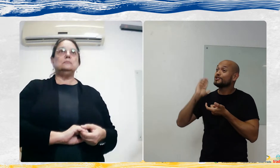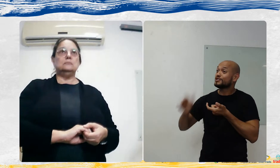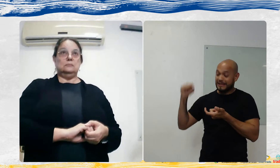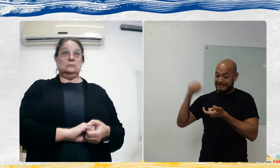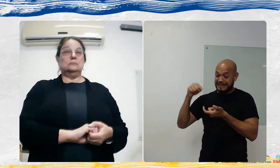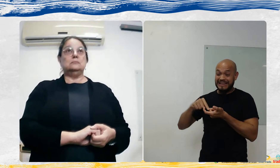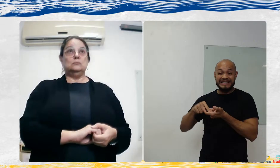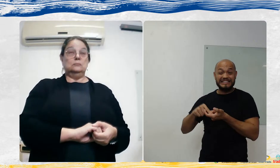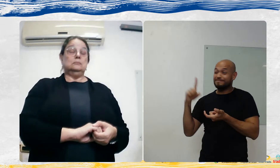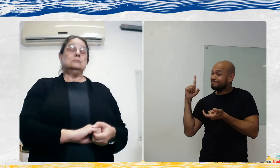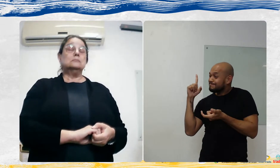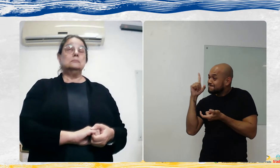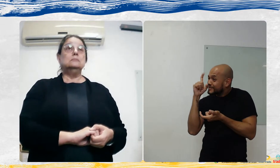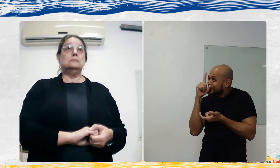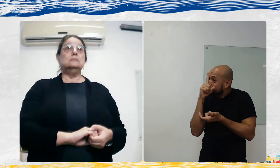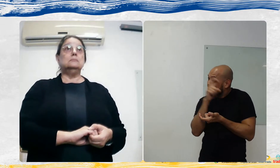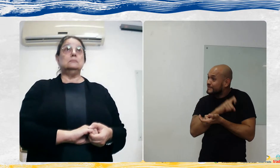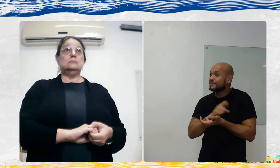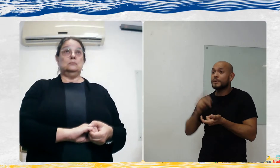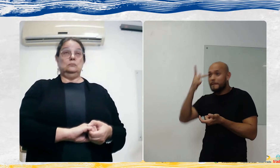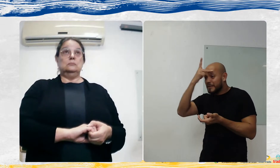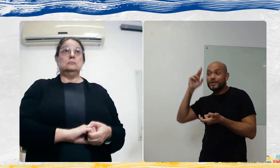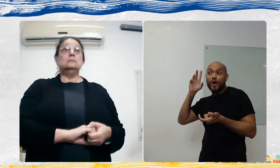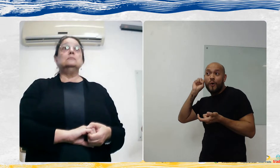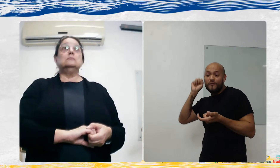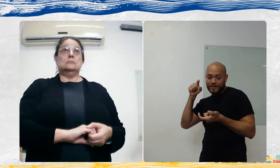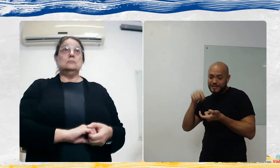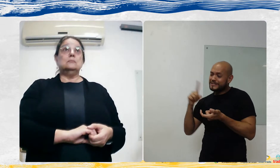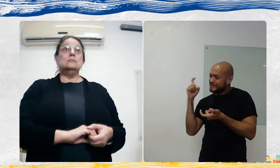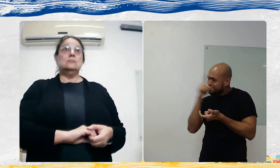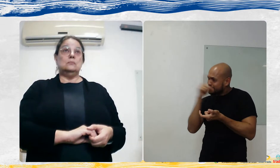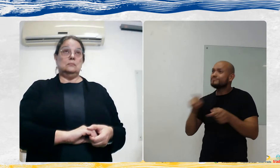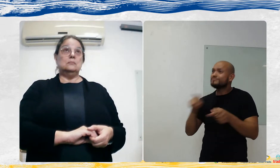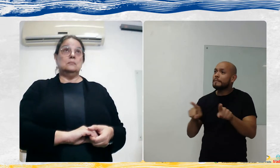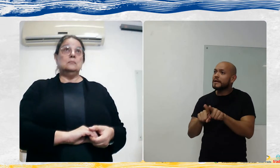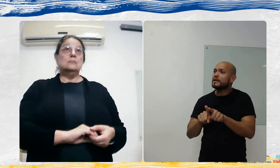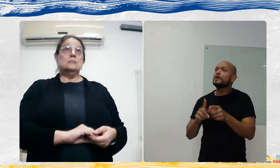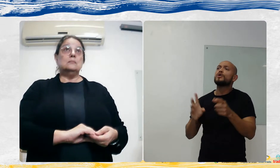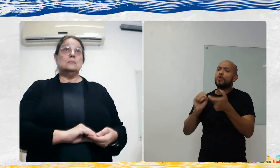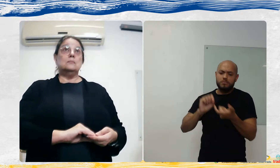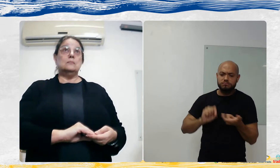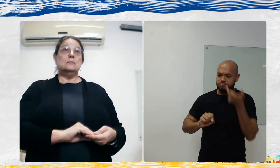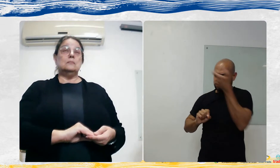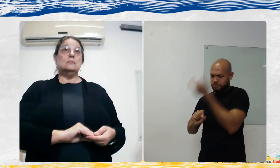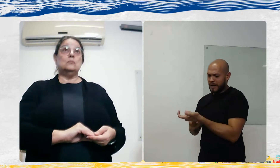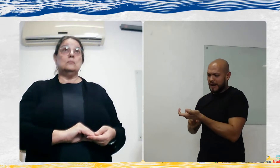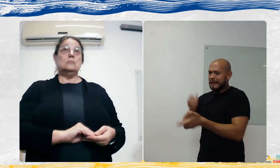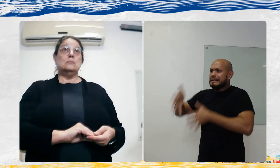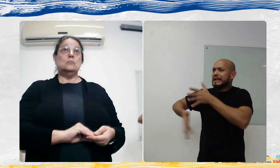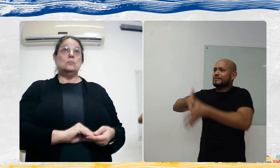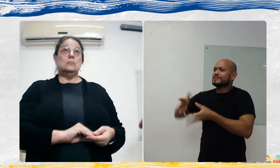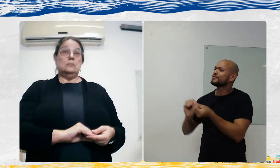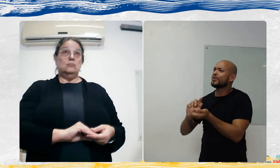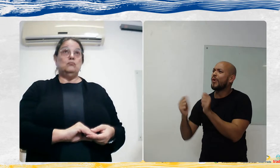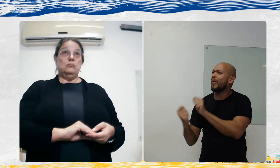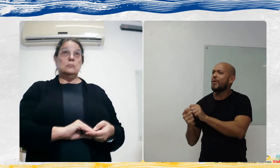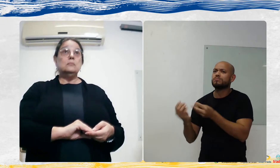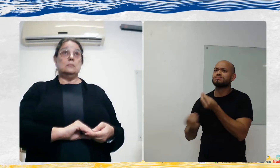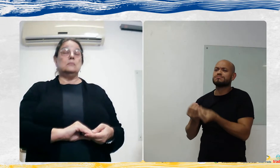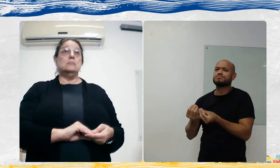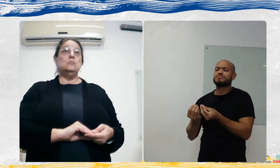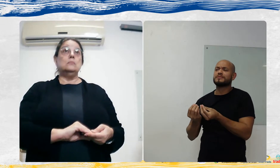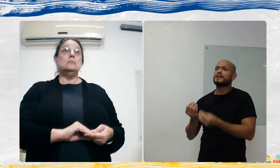even for hearing people? And I want to bring this for sign language in a way that is not just the